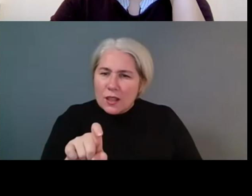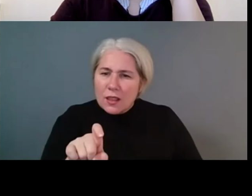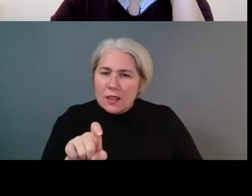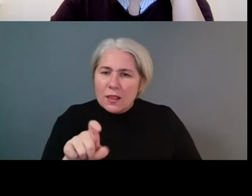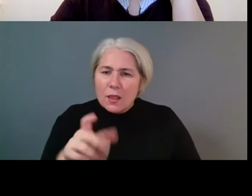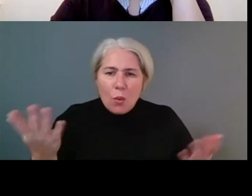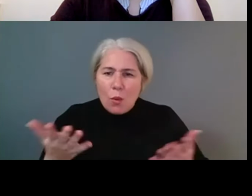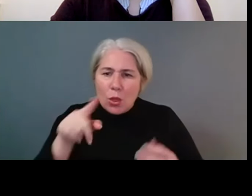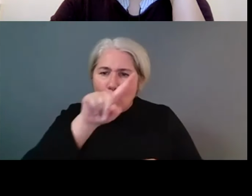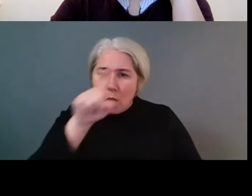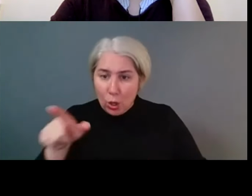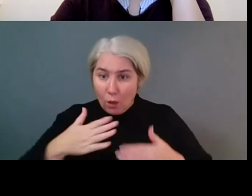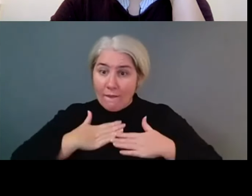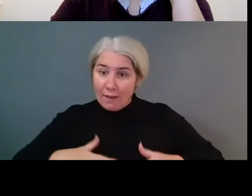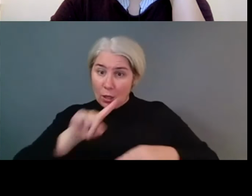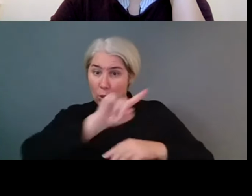for the panelists?